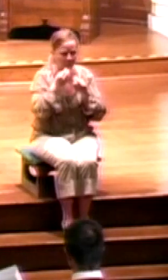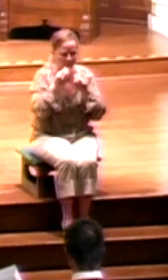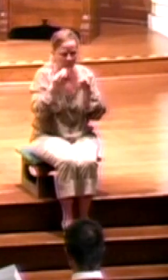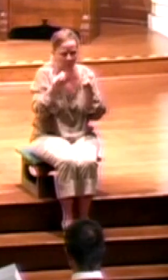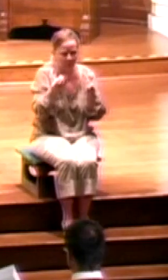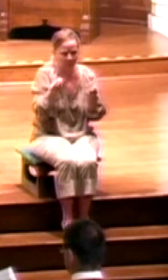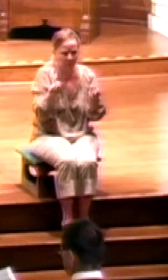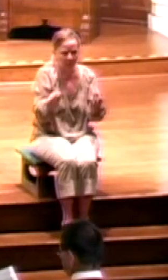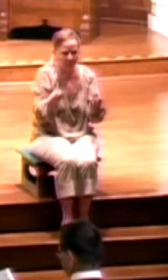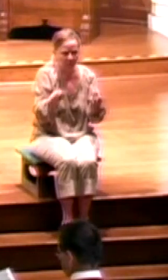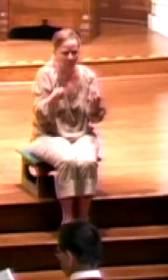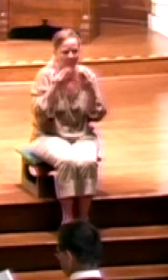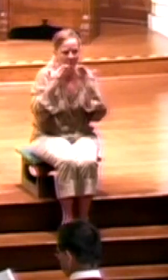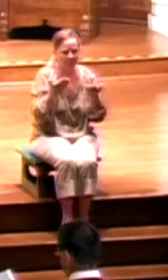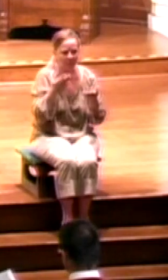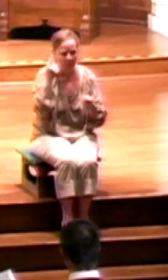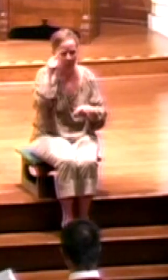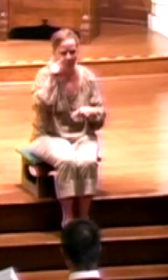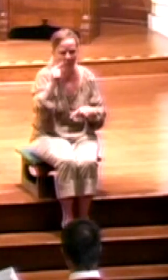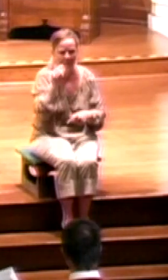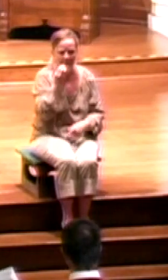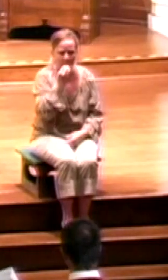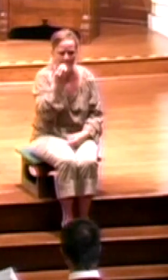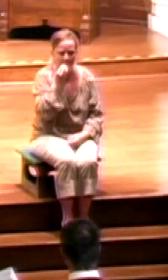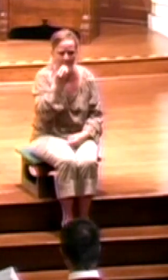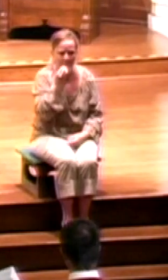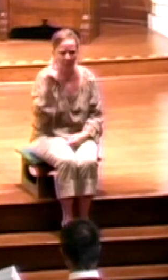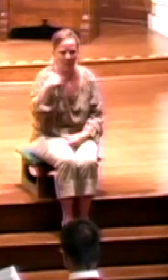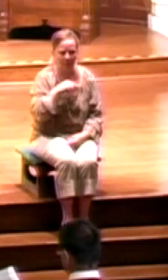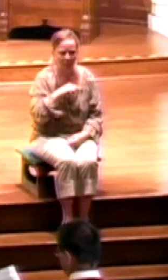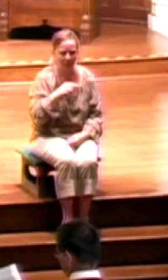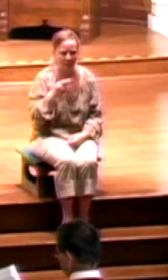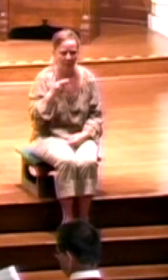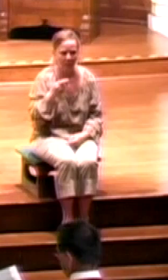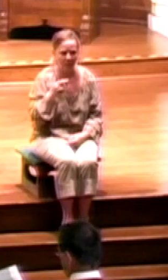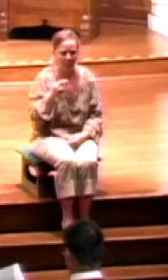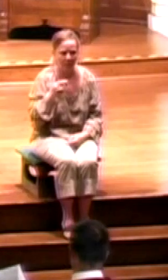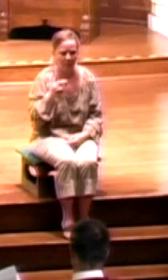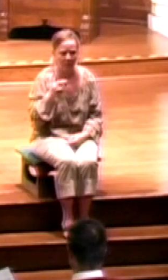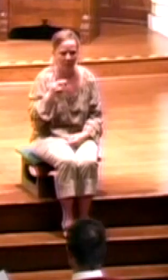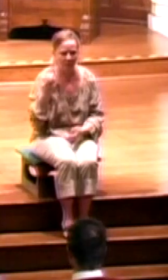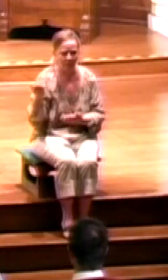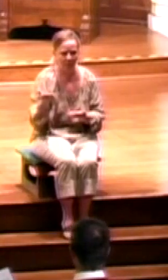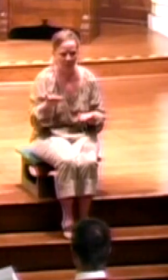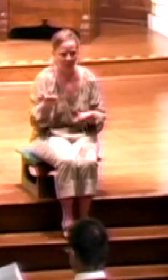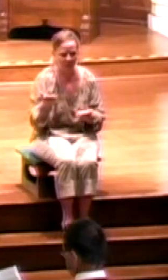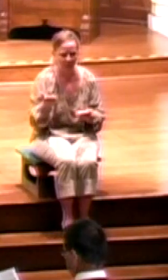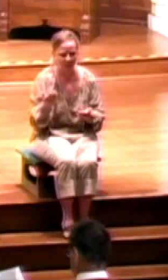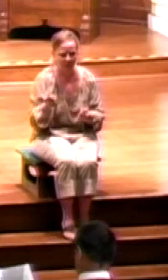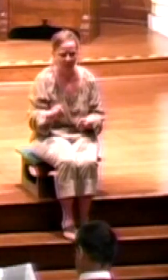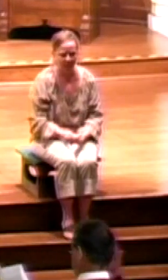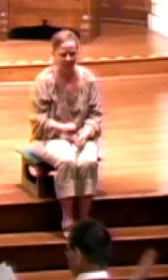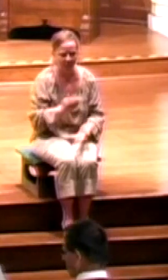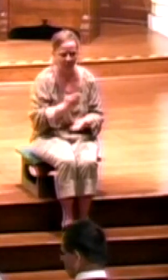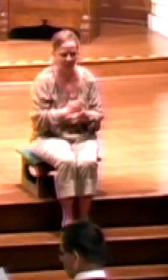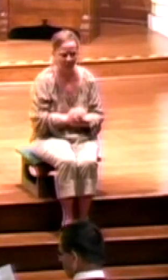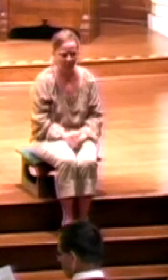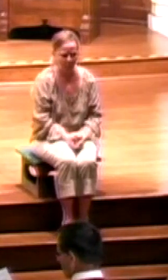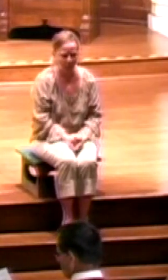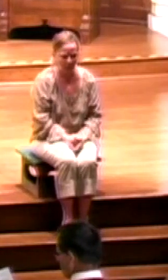to share. May it help us to be more loving and to follow you more faithfully. Amen. Heavenly